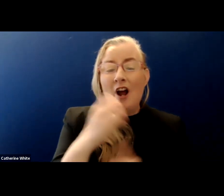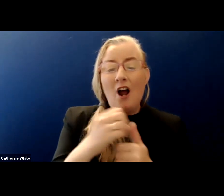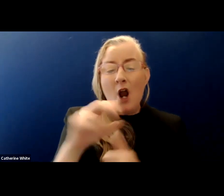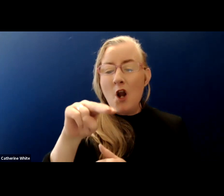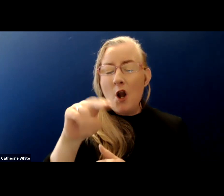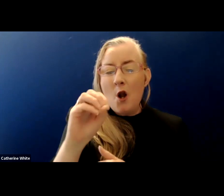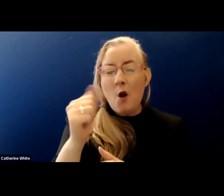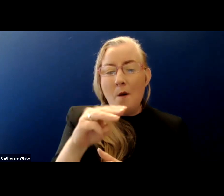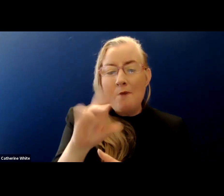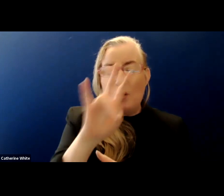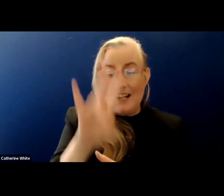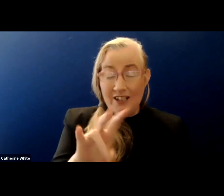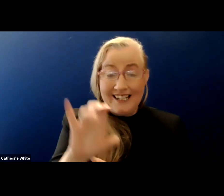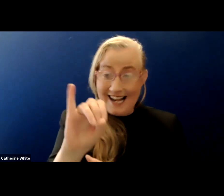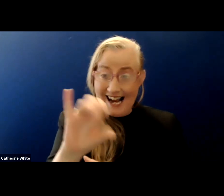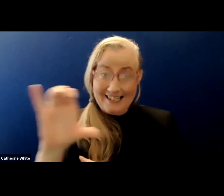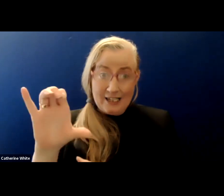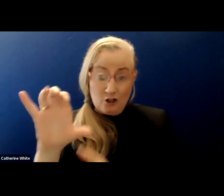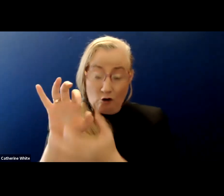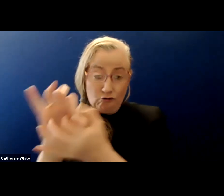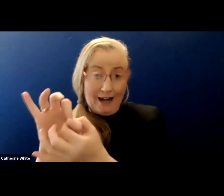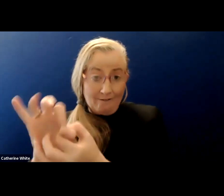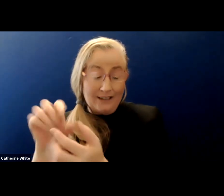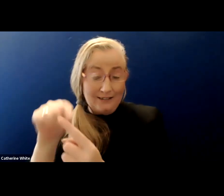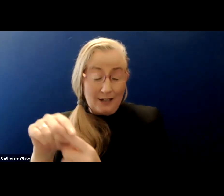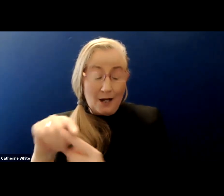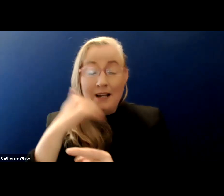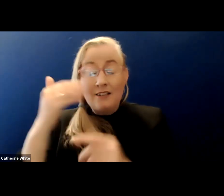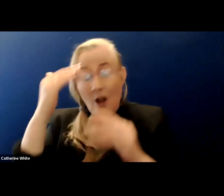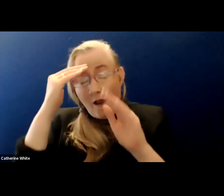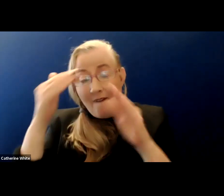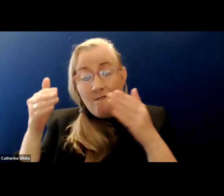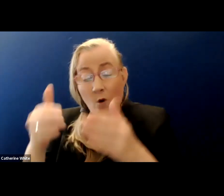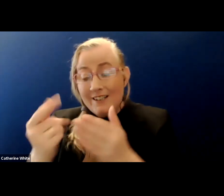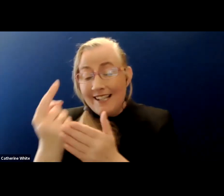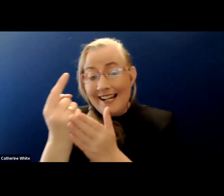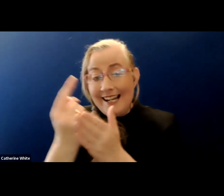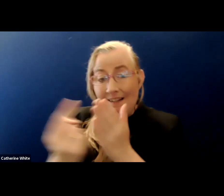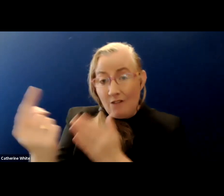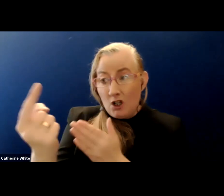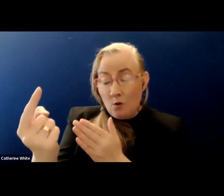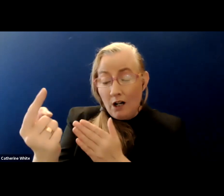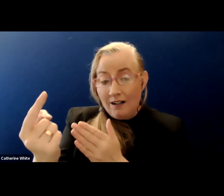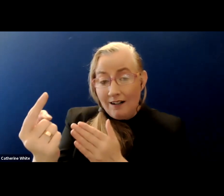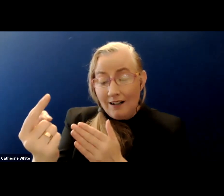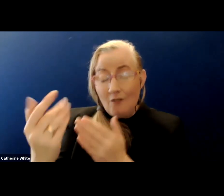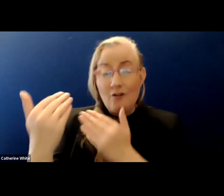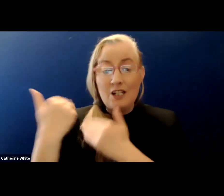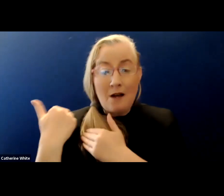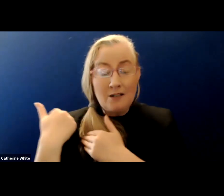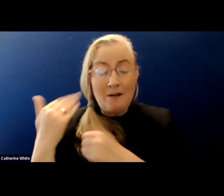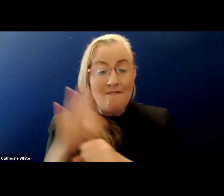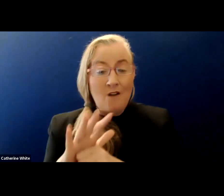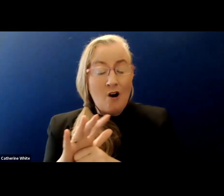again, the ICC approach here is relevant because it very much focuses the individual criminal responsibility for the crime